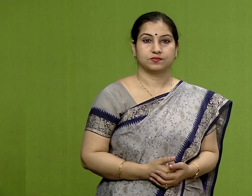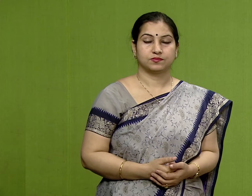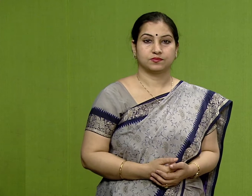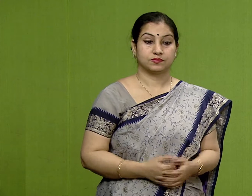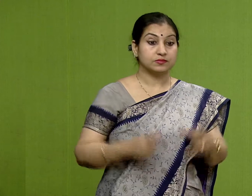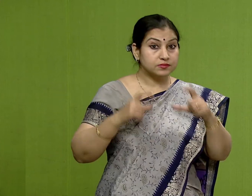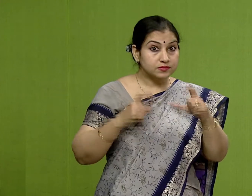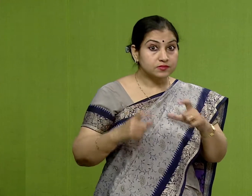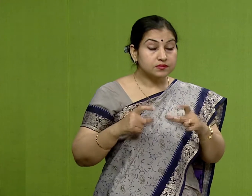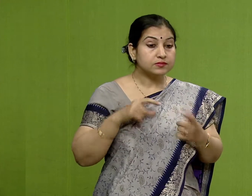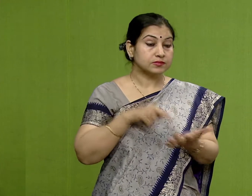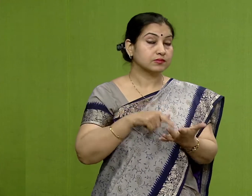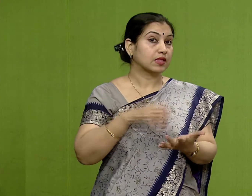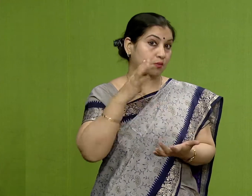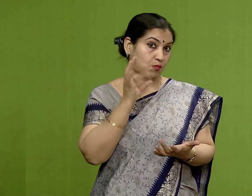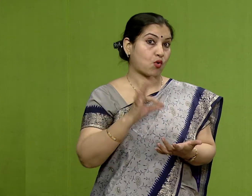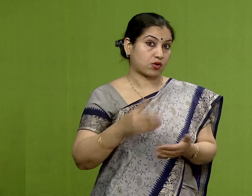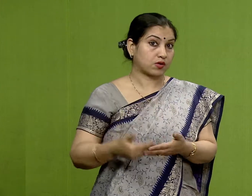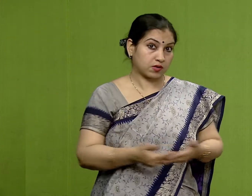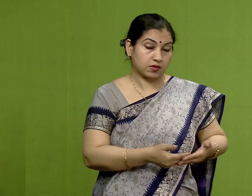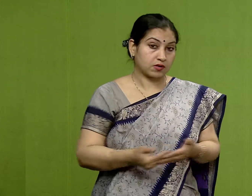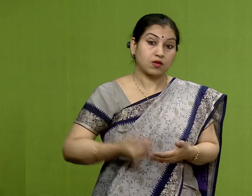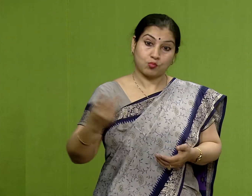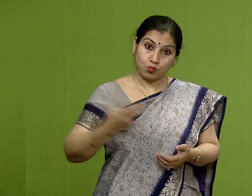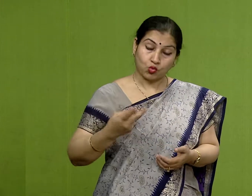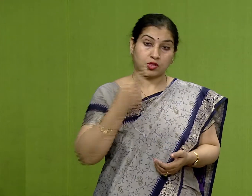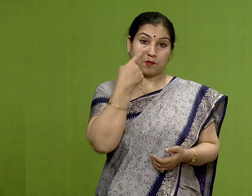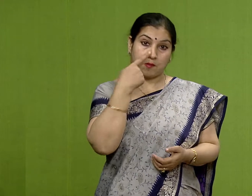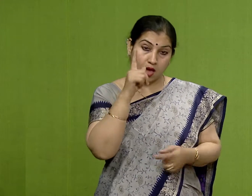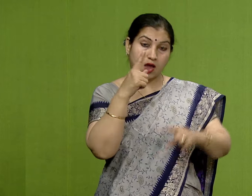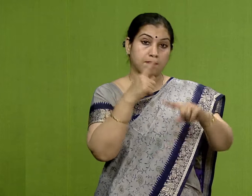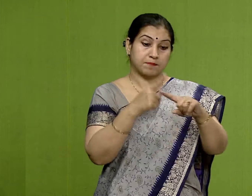Care is very important for both mother and baby.